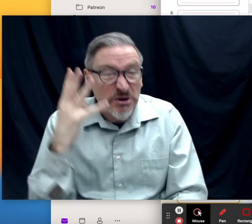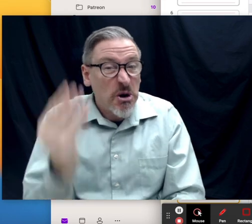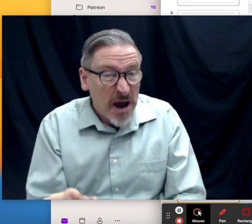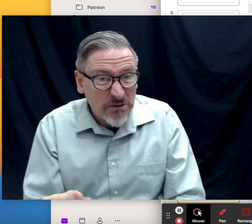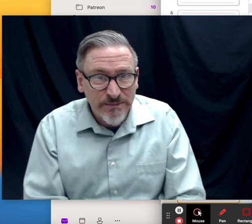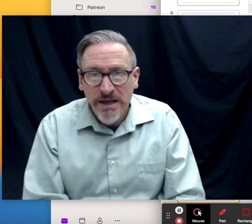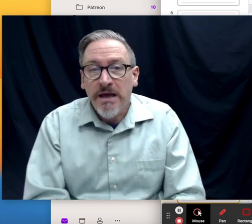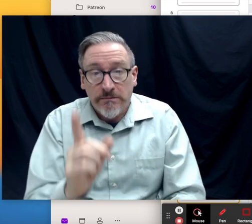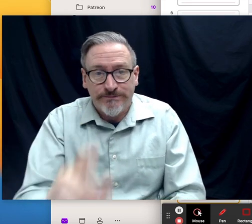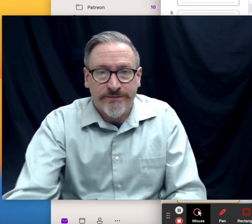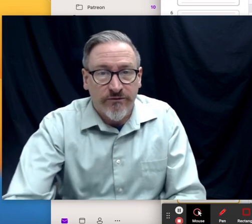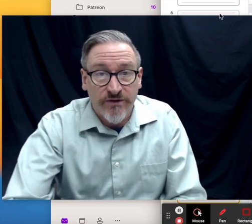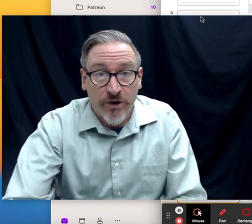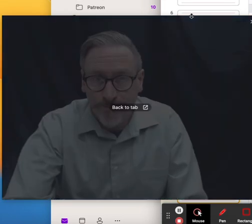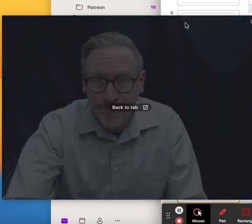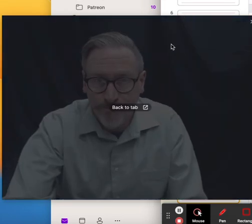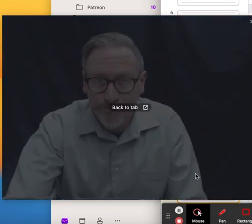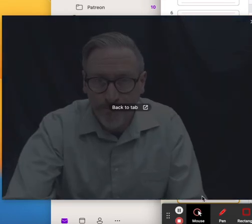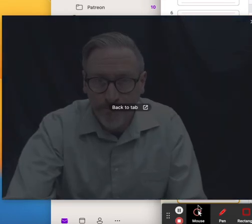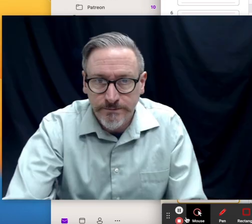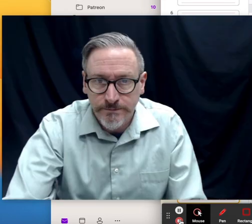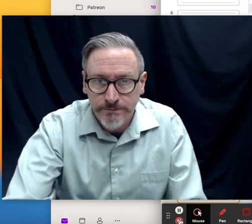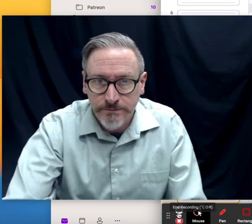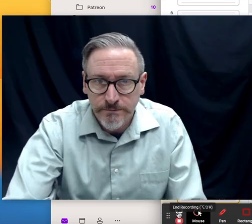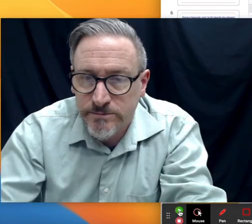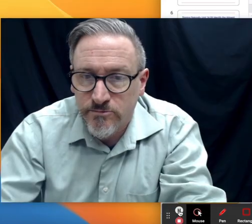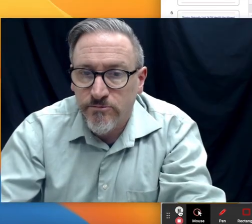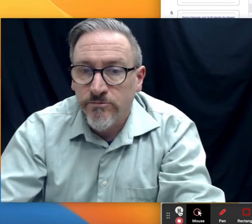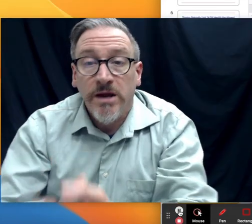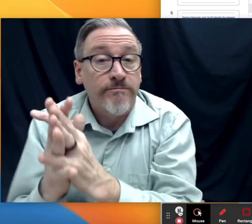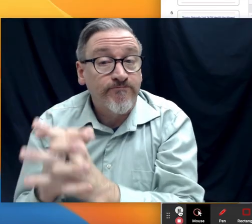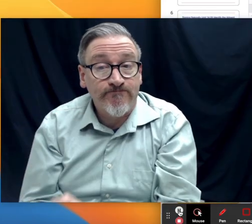never go out? Phone.